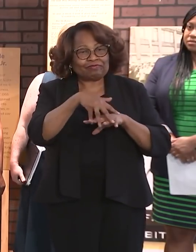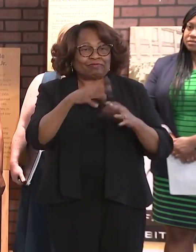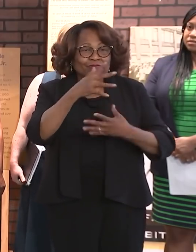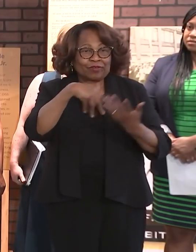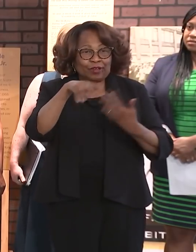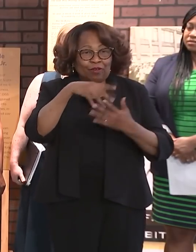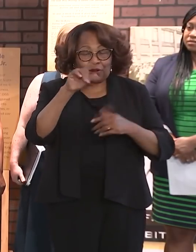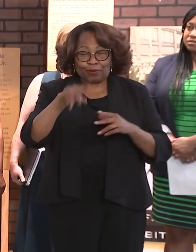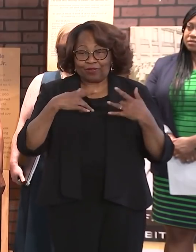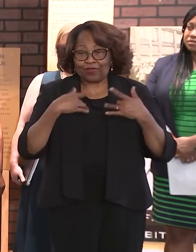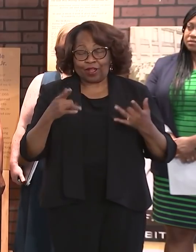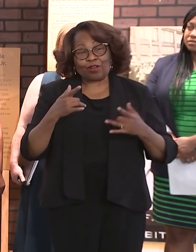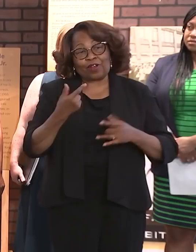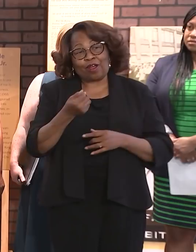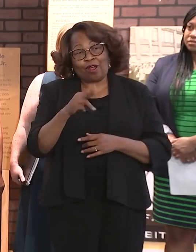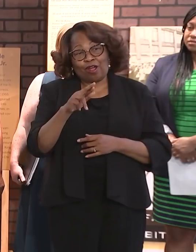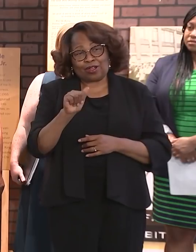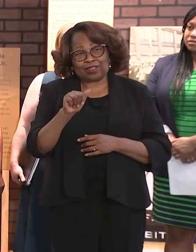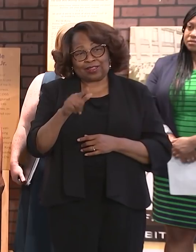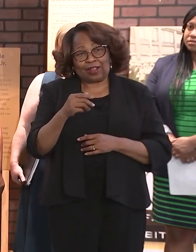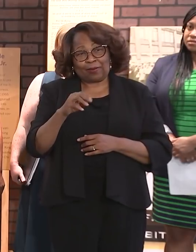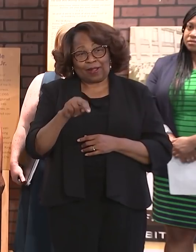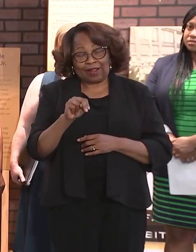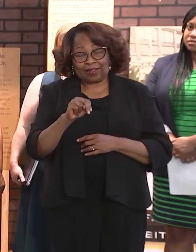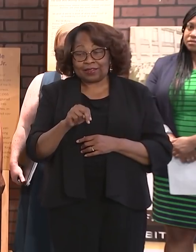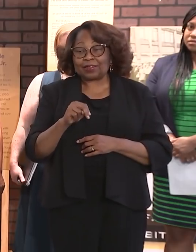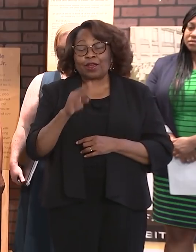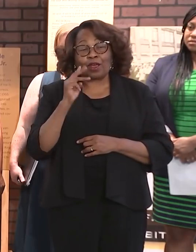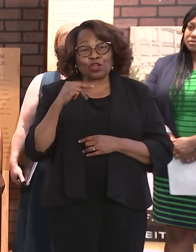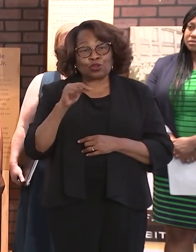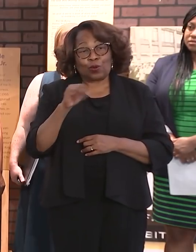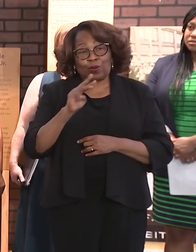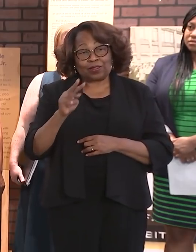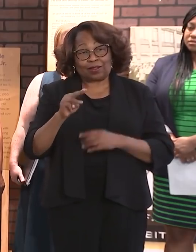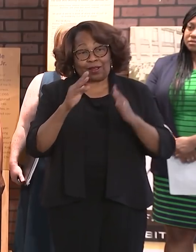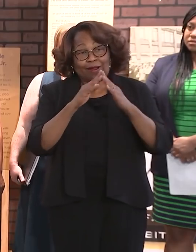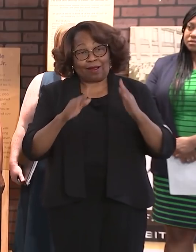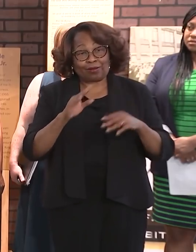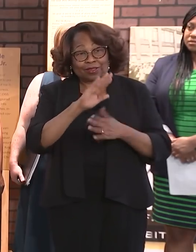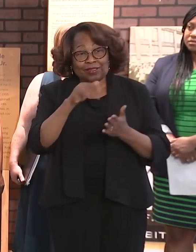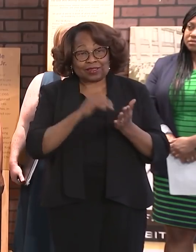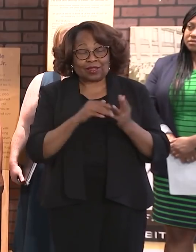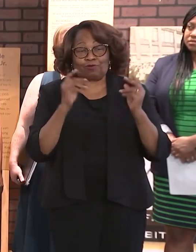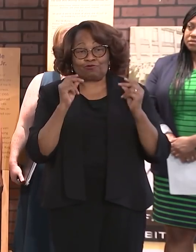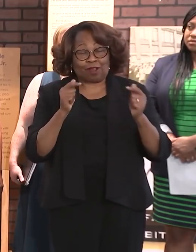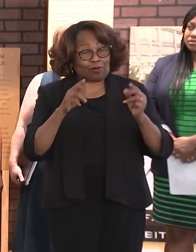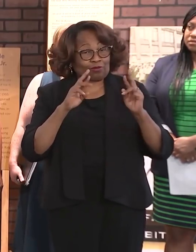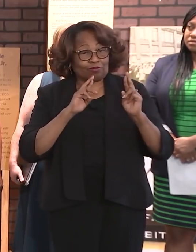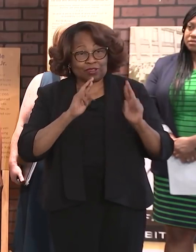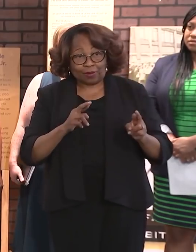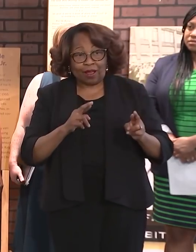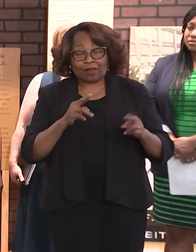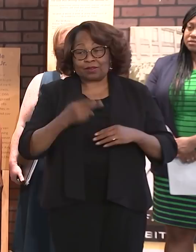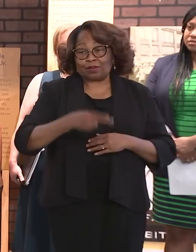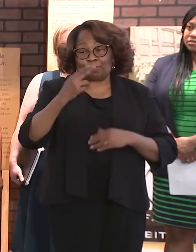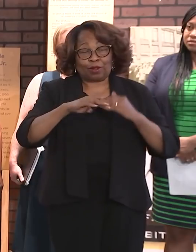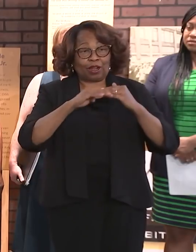Affairs Marcia Jimenez. Northwest Side Housing Center Rapid Response and